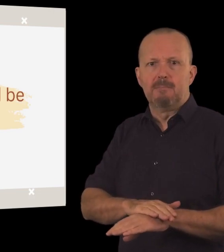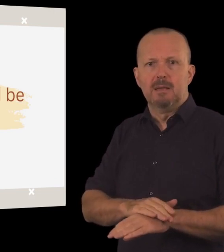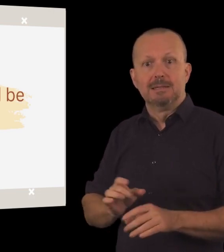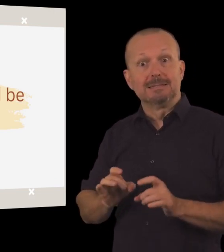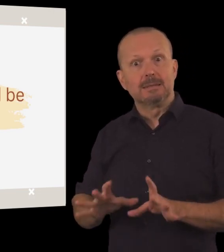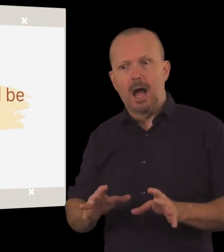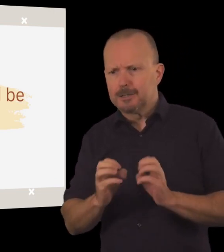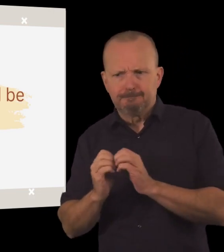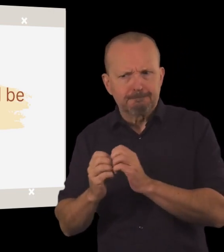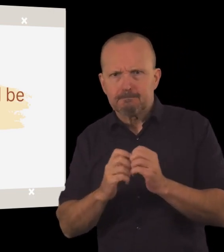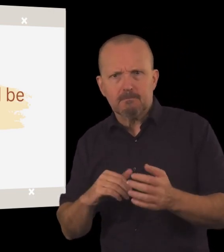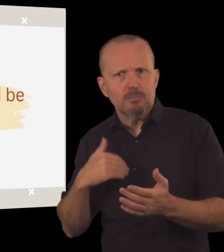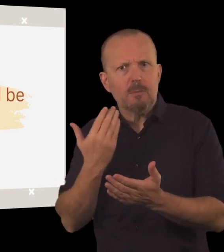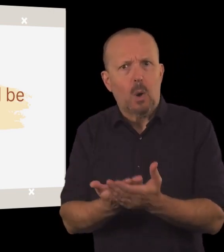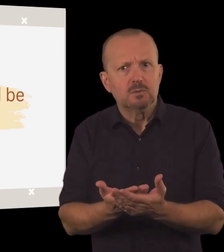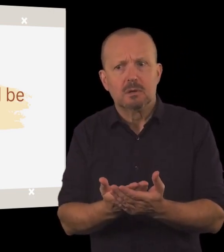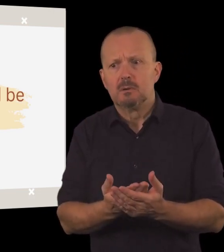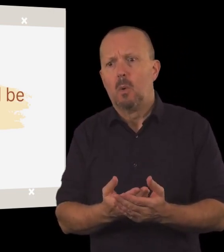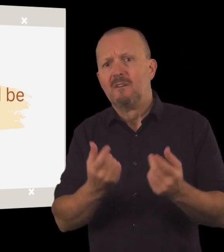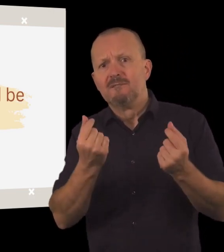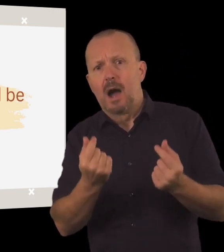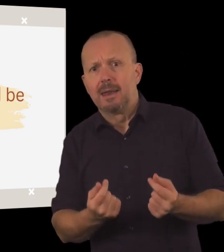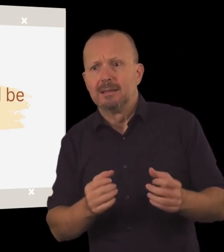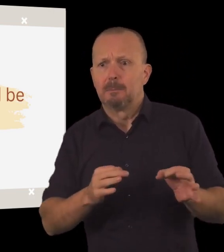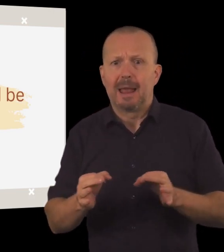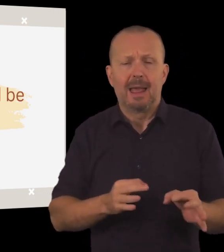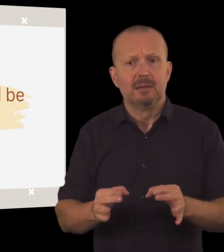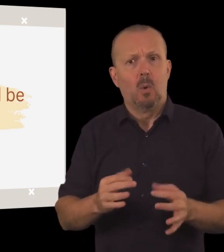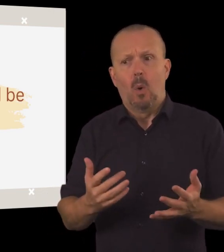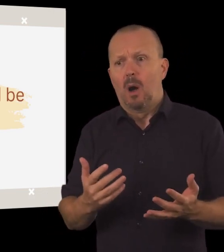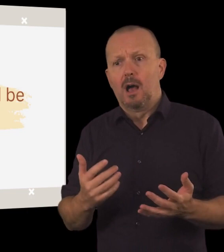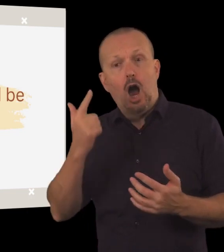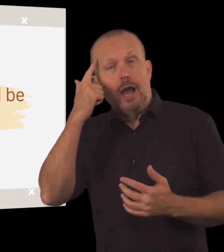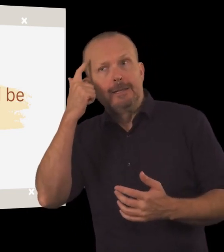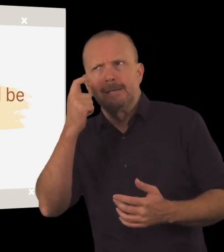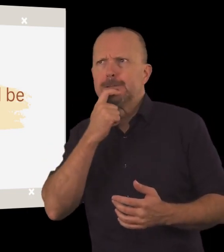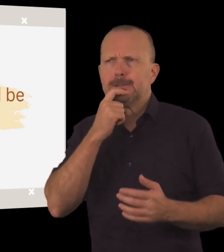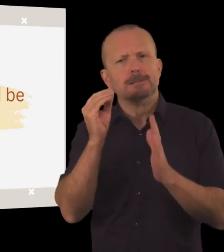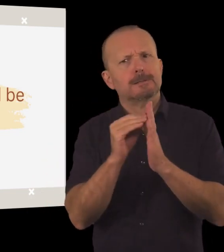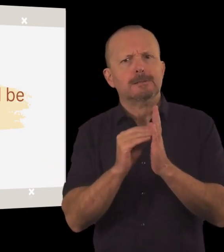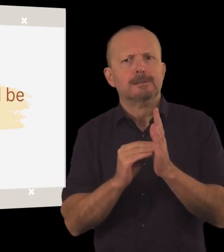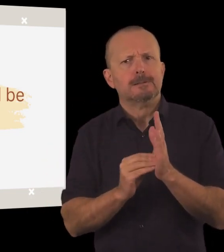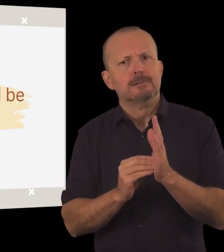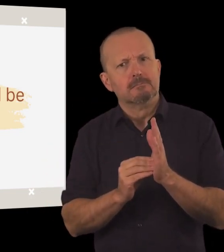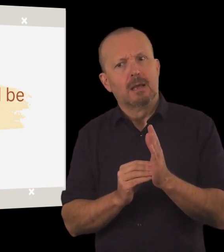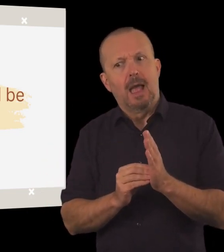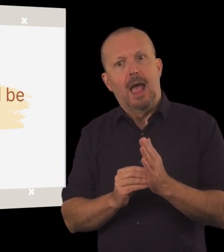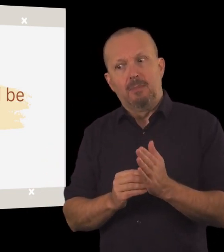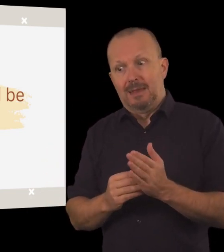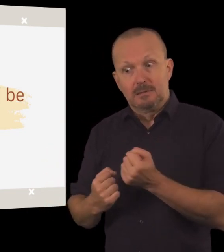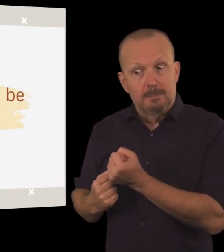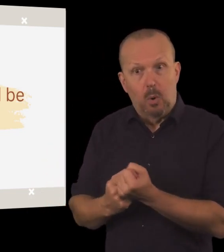can't happen. Some colleagues have been at Artsenta for a long time but haven't used much of their